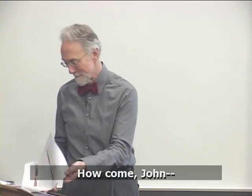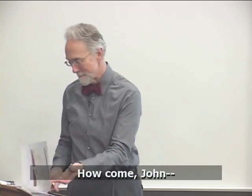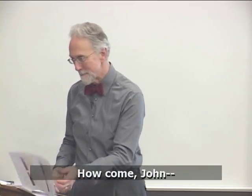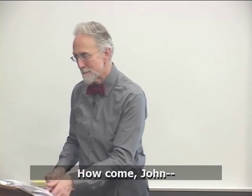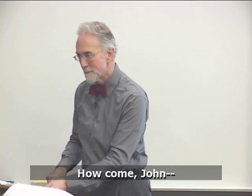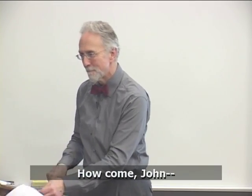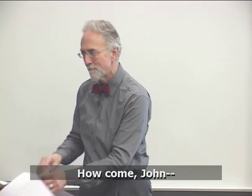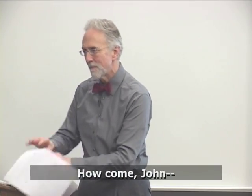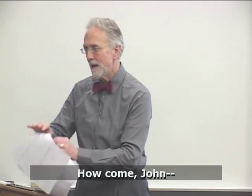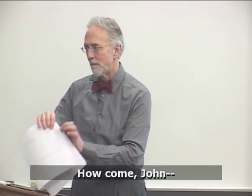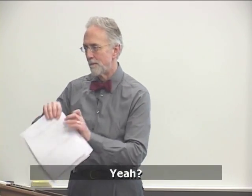John, Yeah.